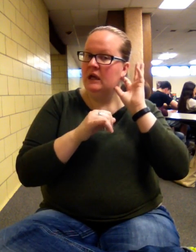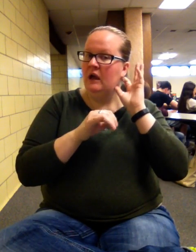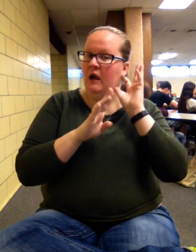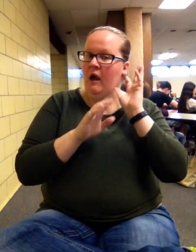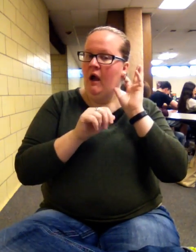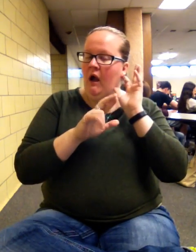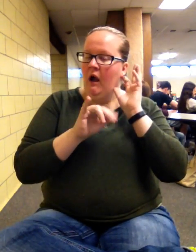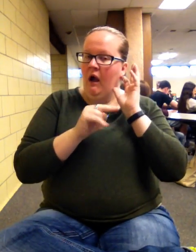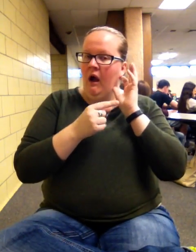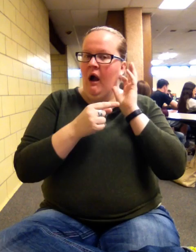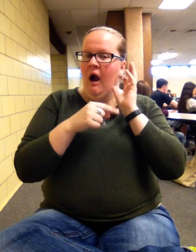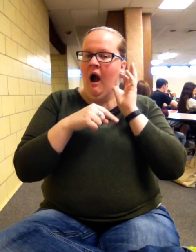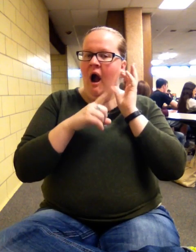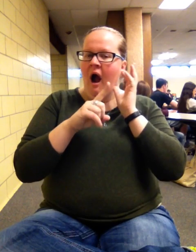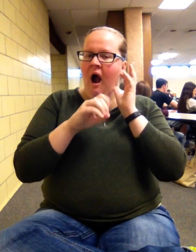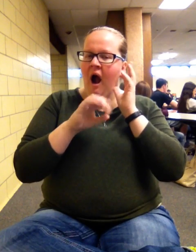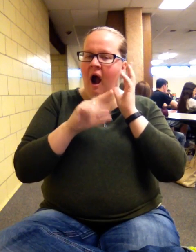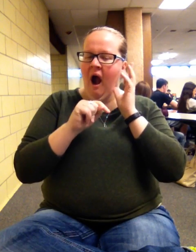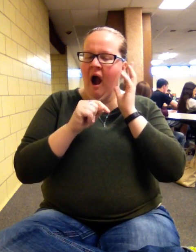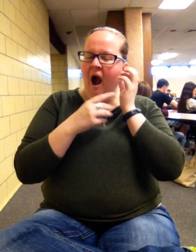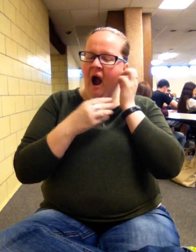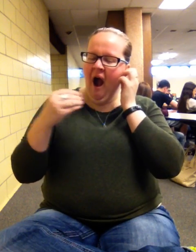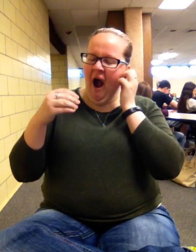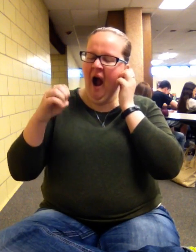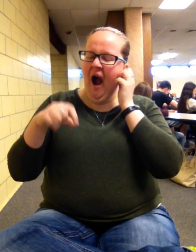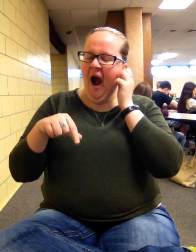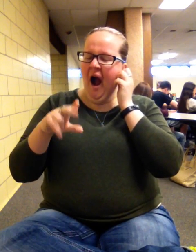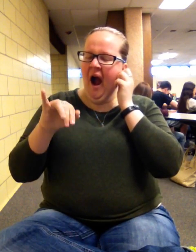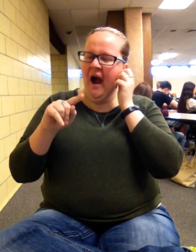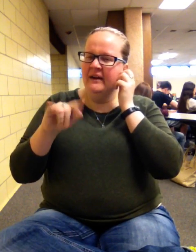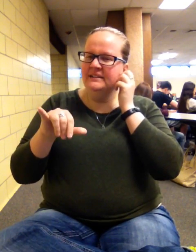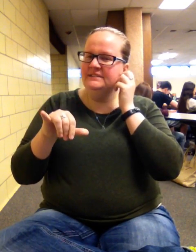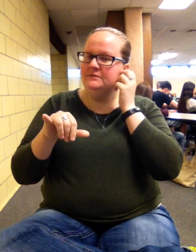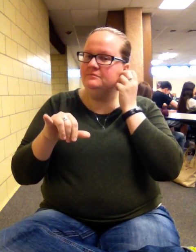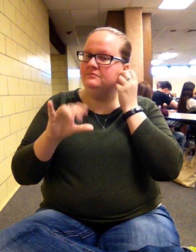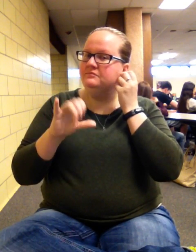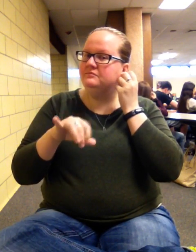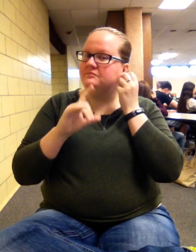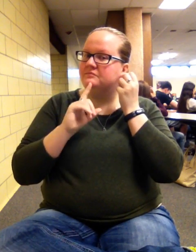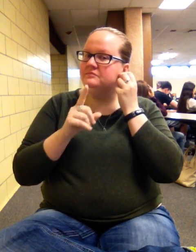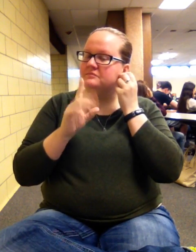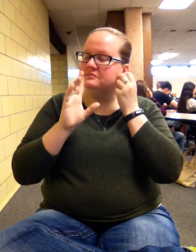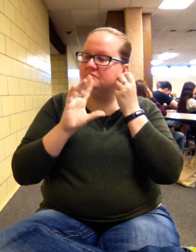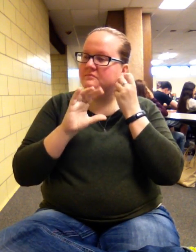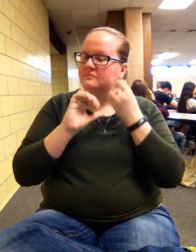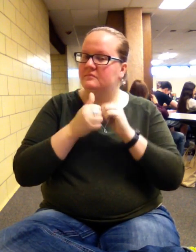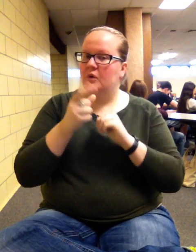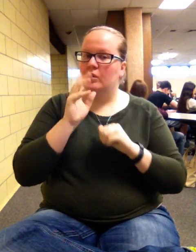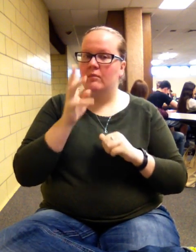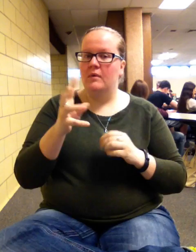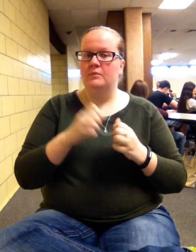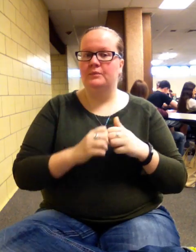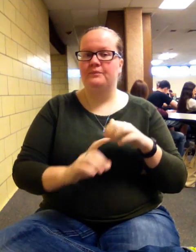equity? So that's how we're going to come up with the denominator then. So for our weight of equity,